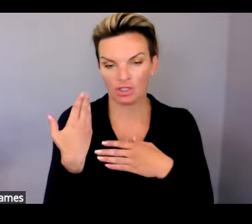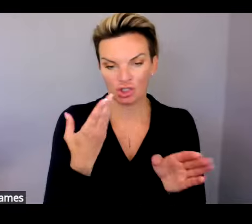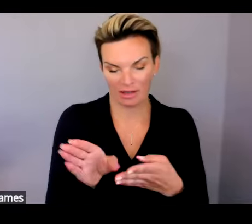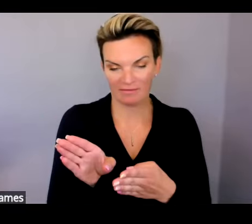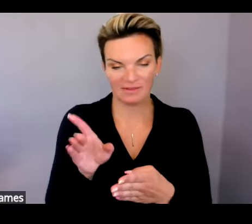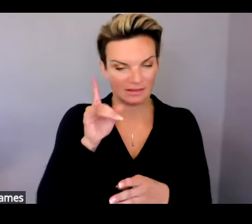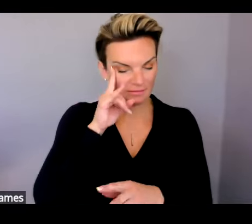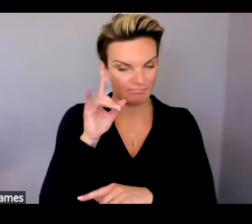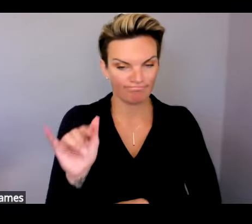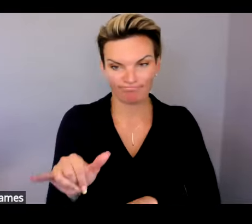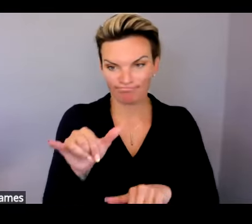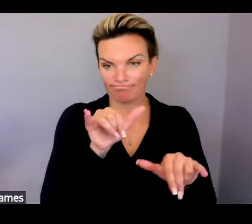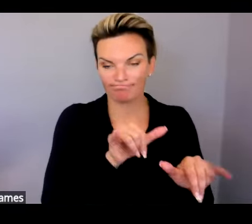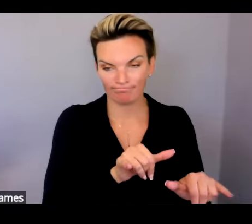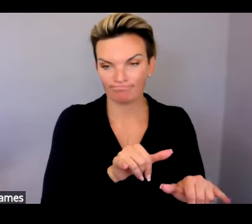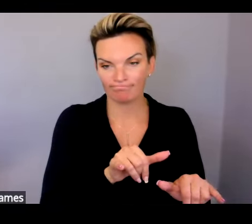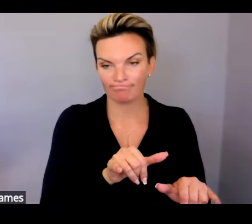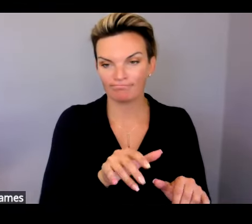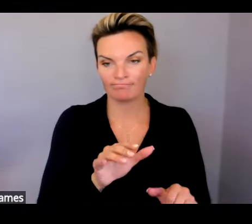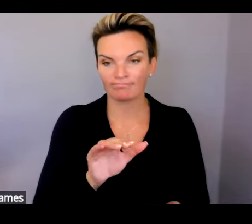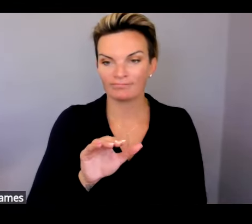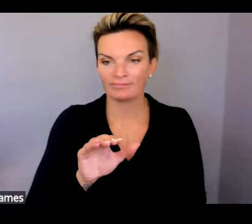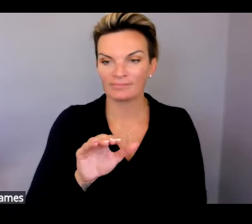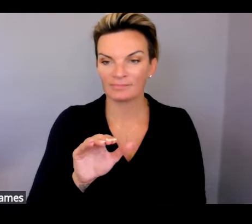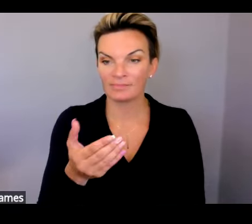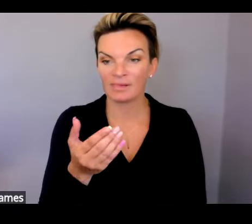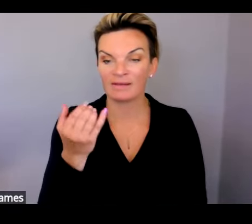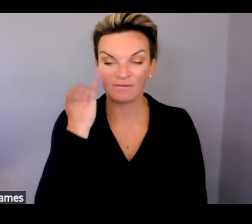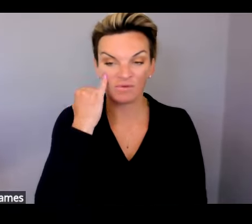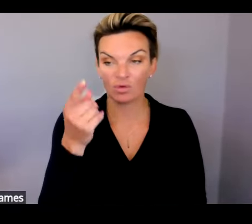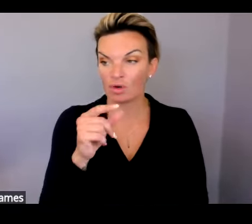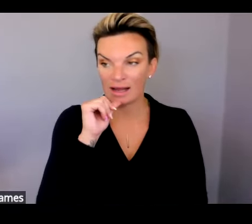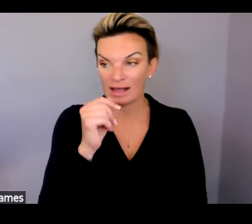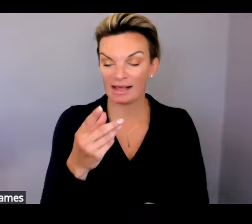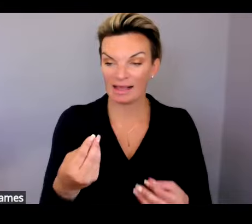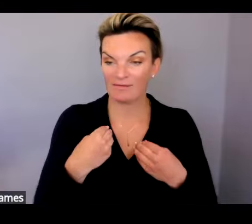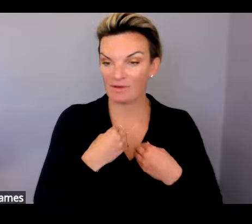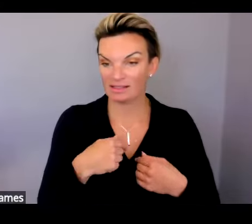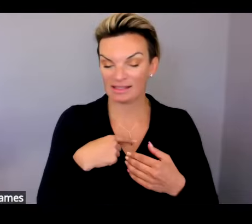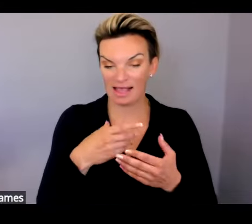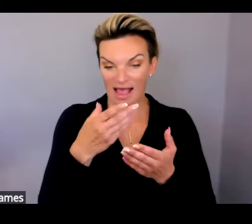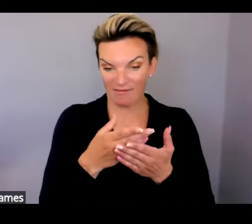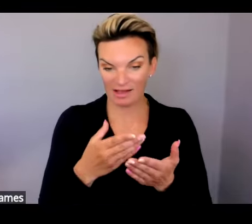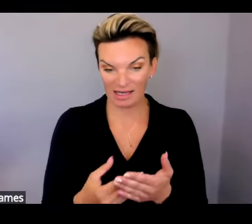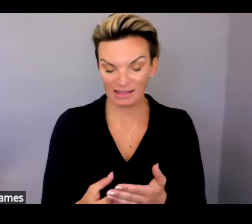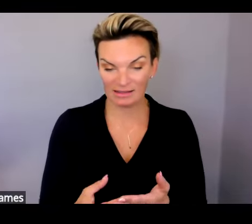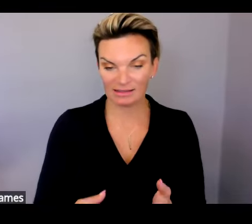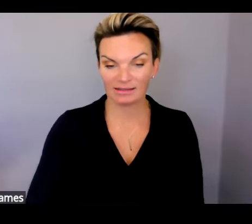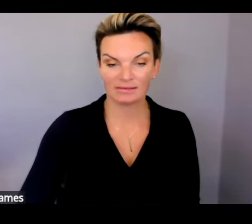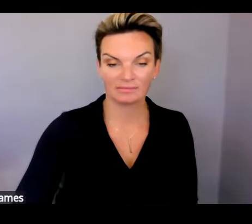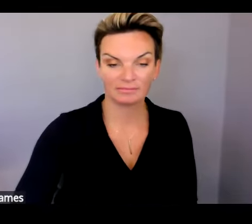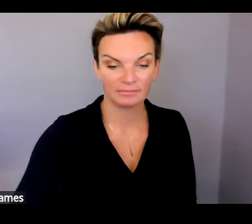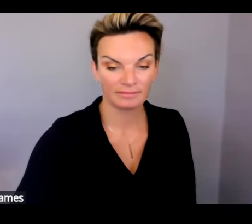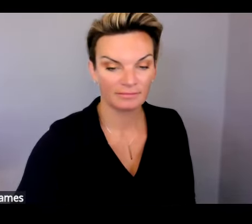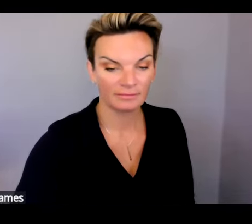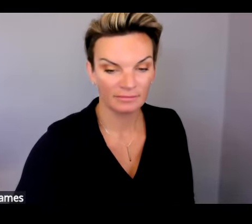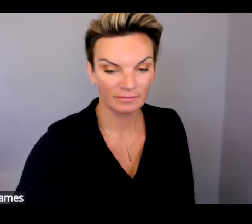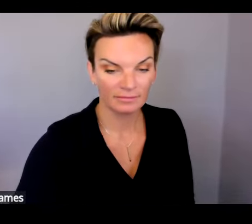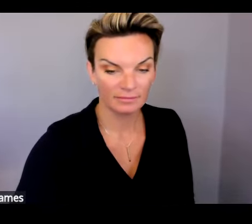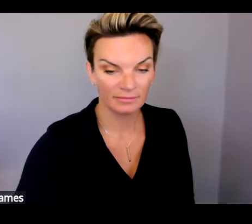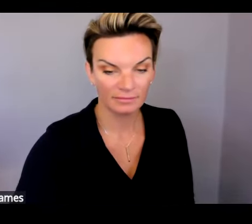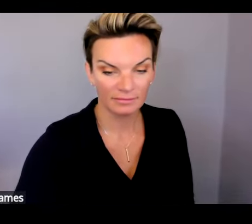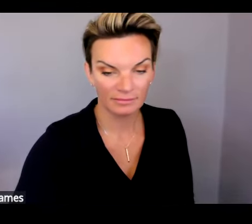It would seem that that if you're not going to give us the evidence to say that this is a valid